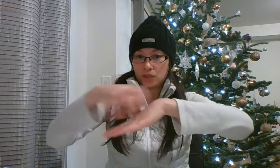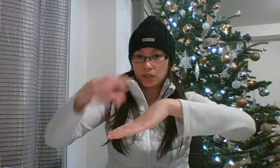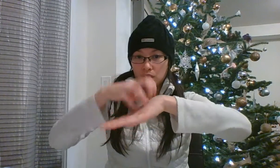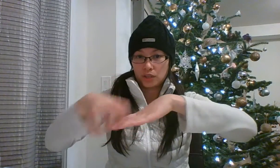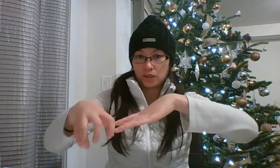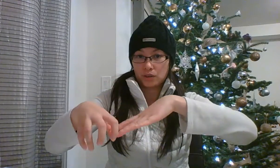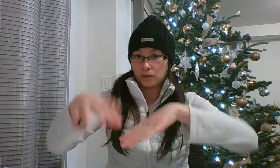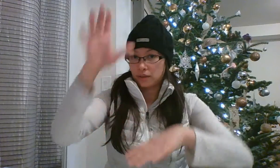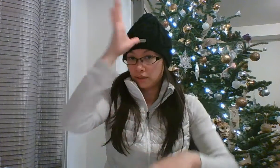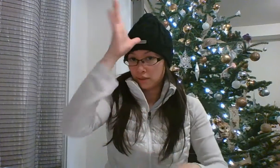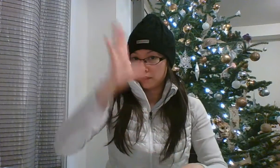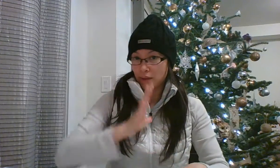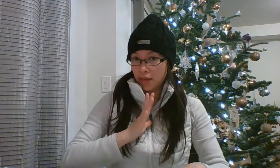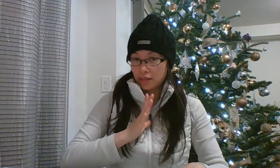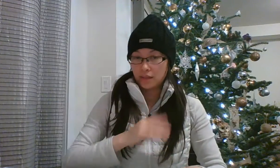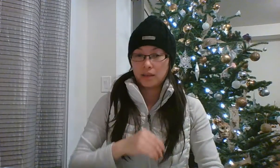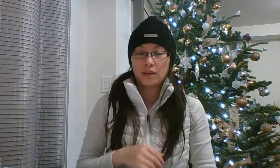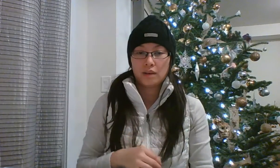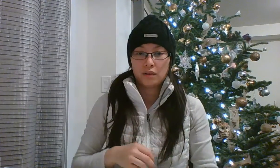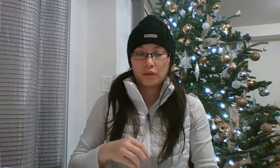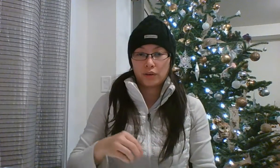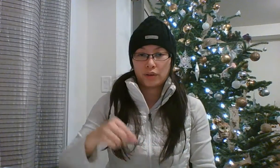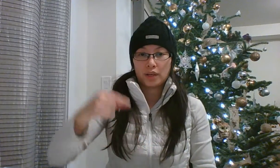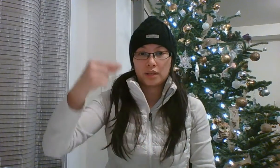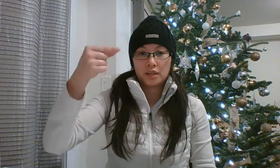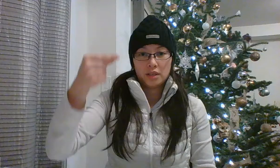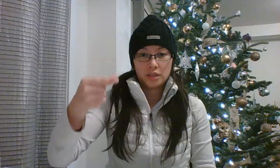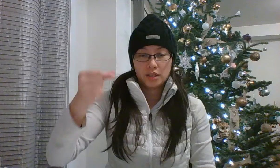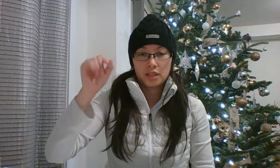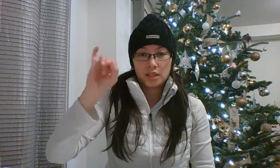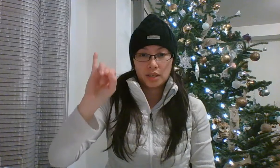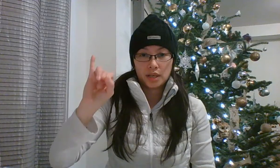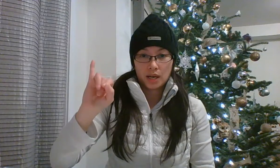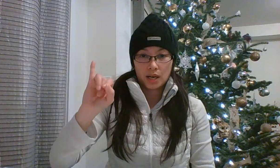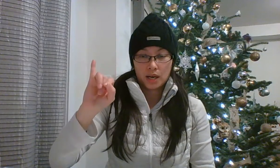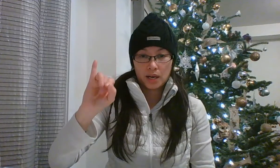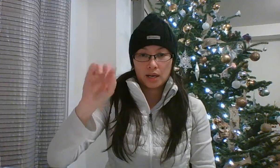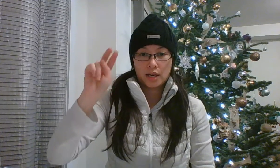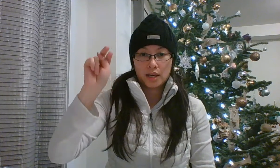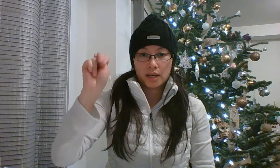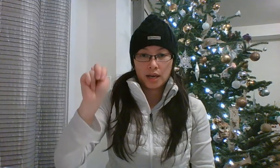Ginger man, or you can G-I-N-G-E-R,